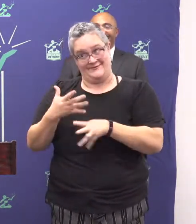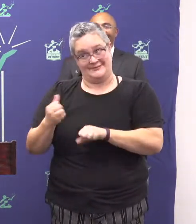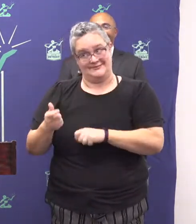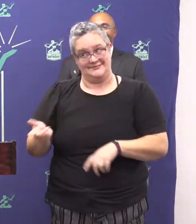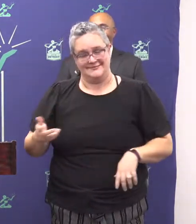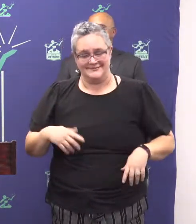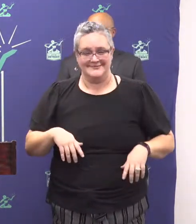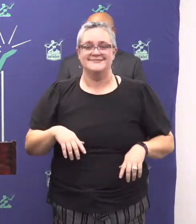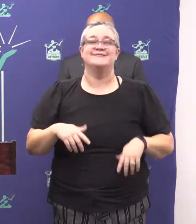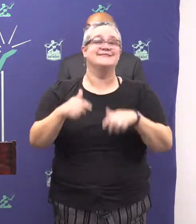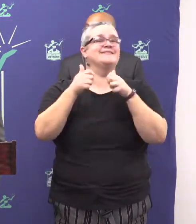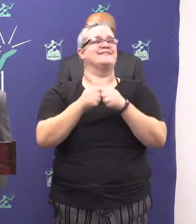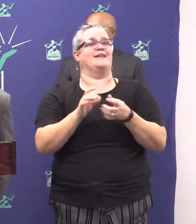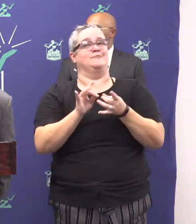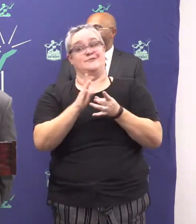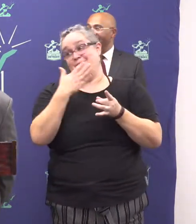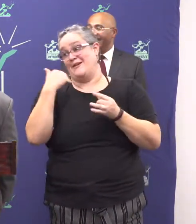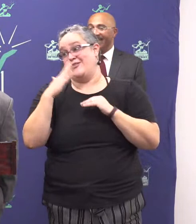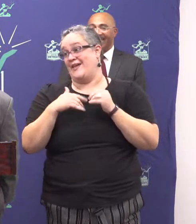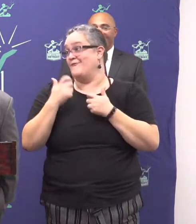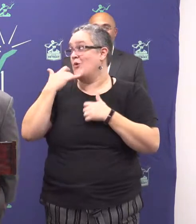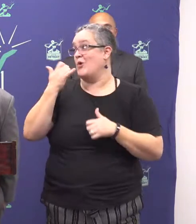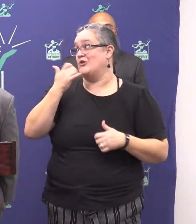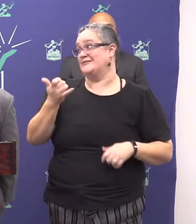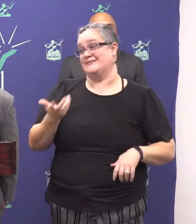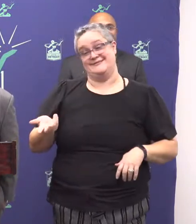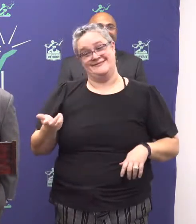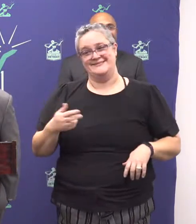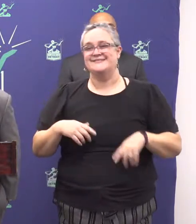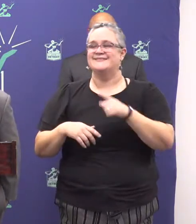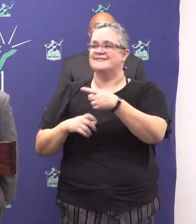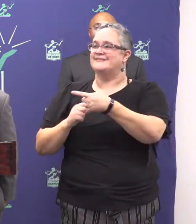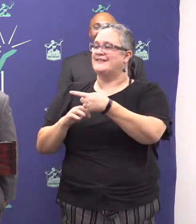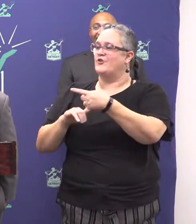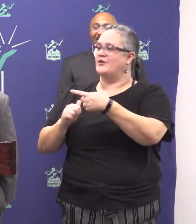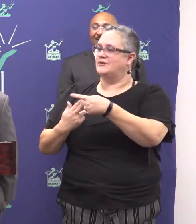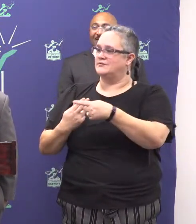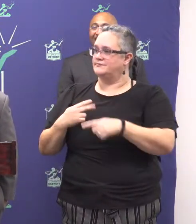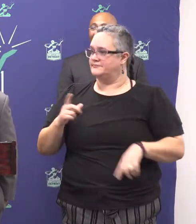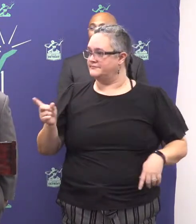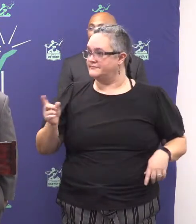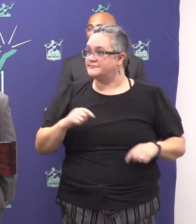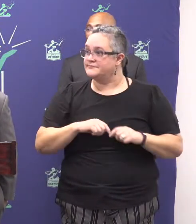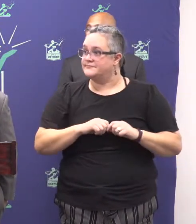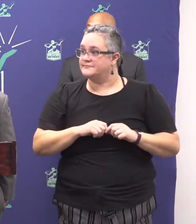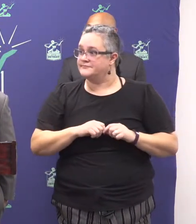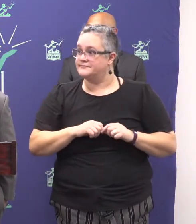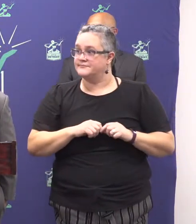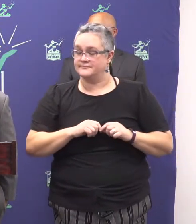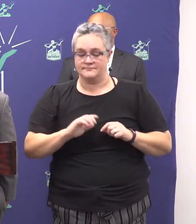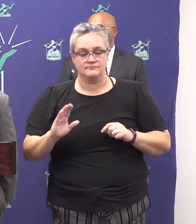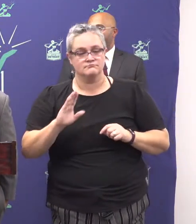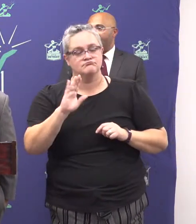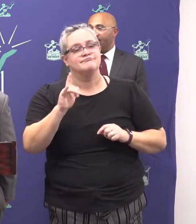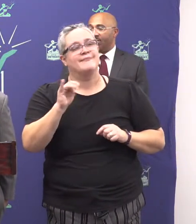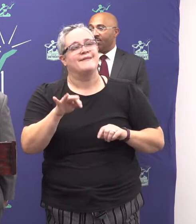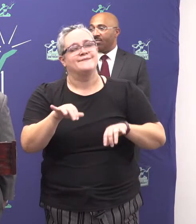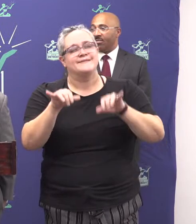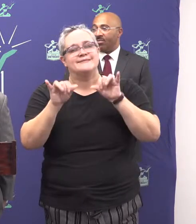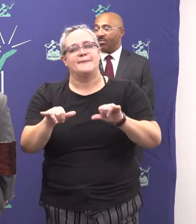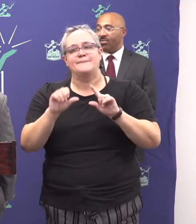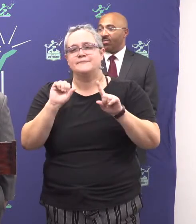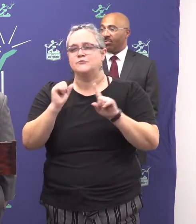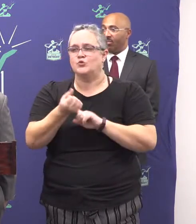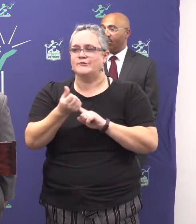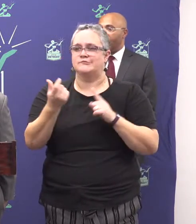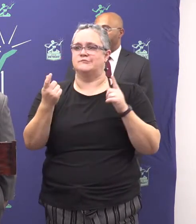Okay. The text messages are better than the phone calls. So go ahead, Sarah, you had a question. Yes. So let's say we're in the same situation